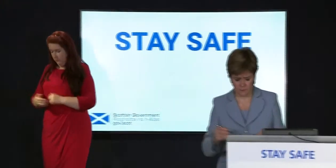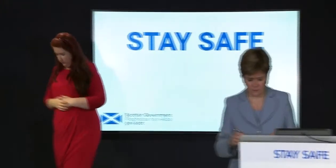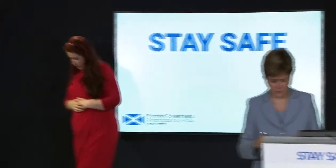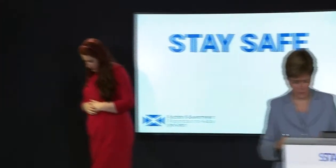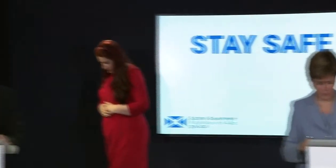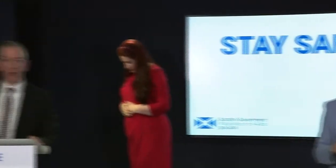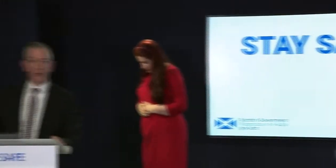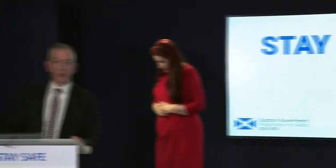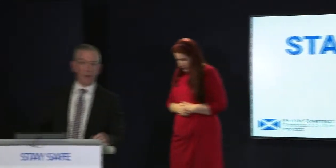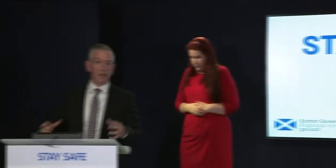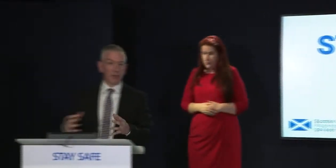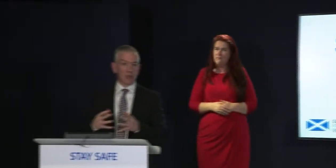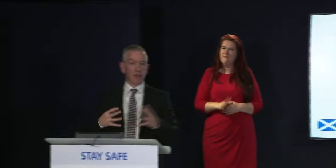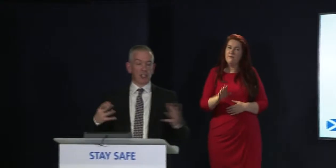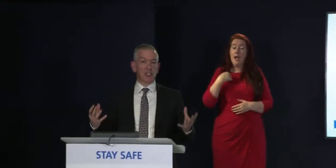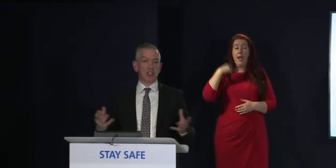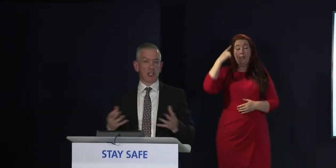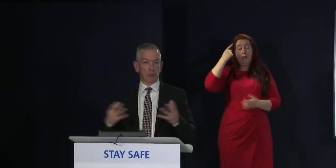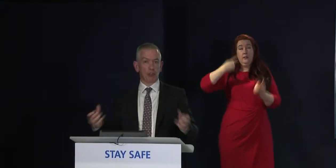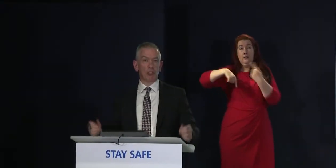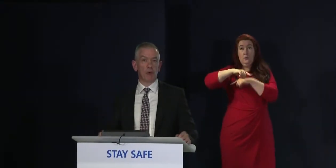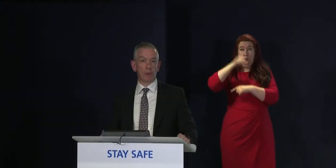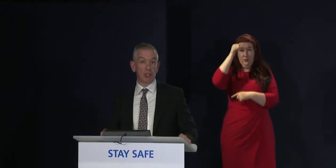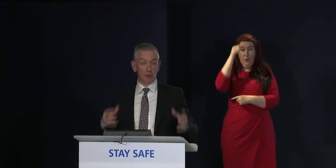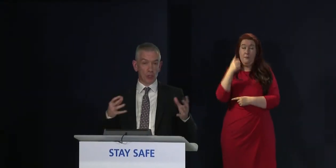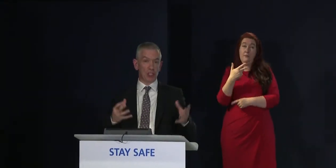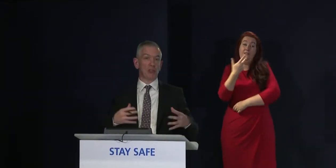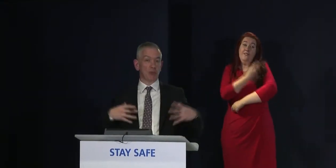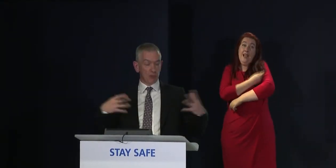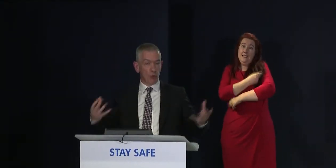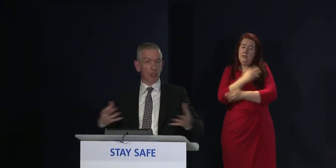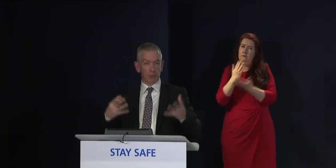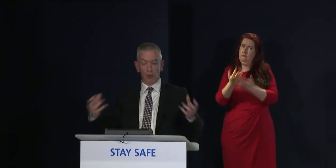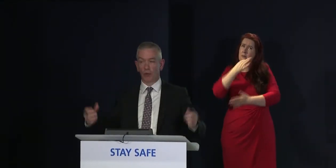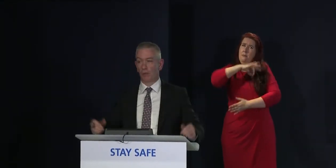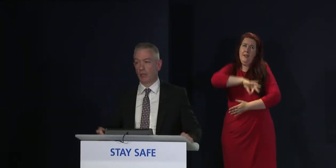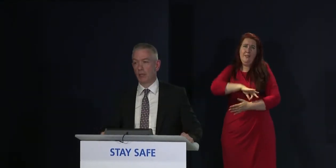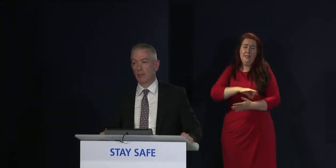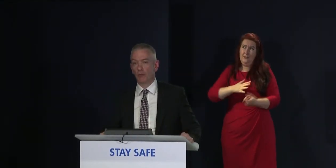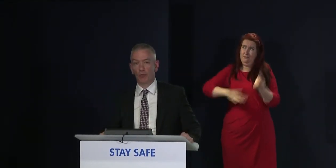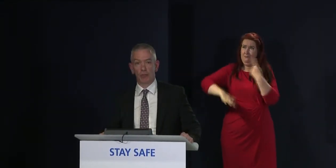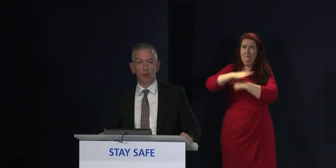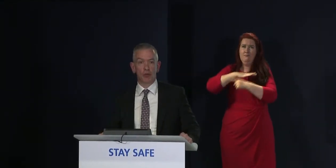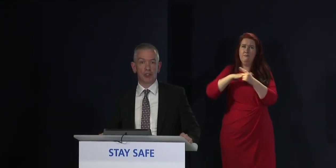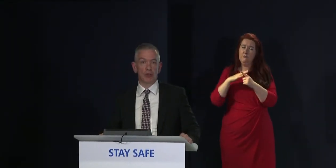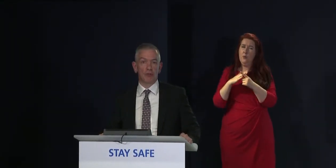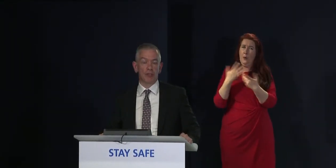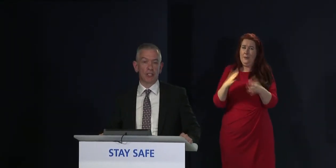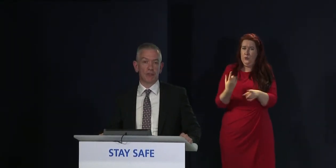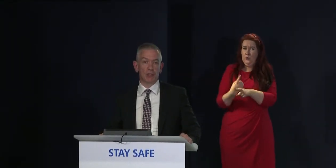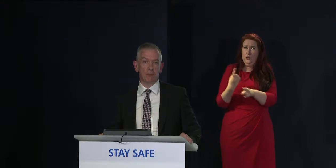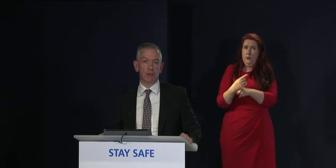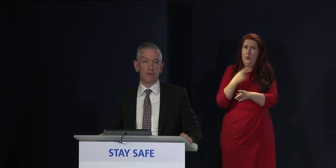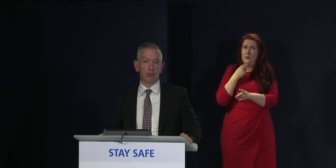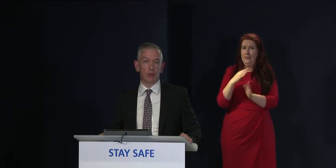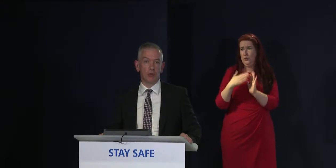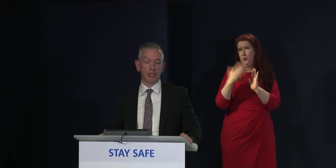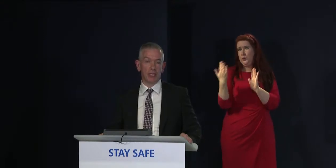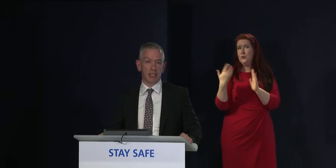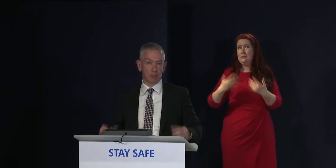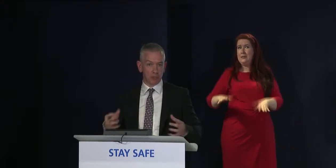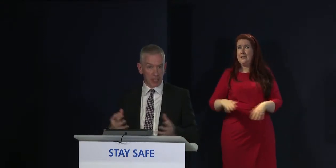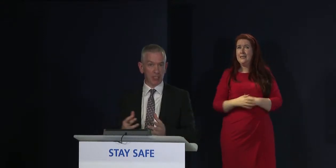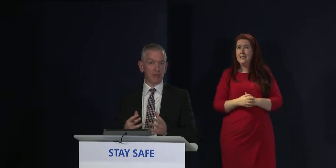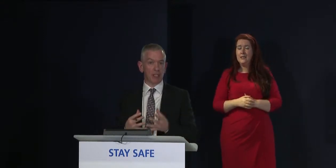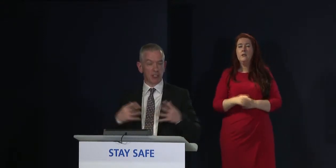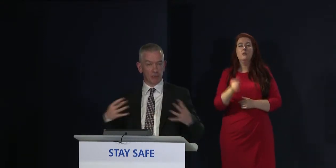Do you want to add anything? Yeah, I think we all know the benefits that vaccination has brought to the population. We see them, we've spoken about them even over the course of the rest of this briefing. We know that